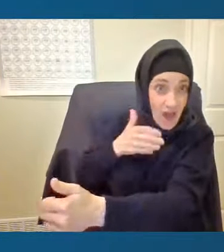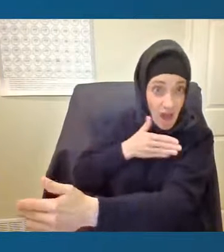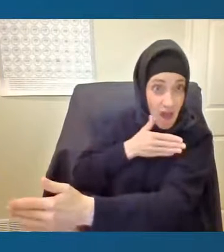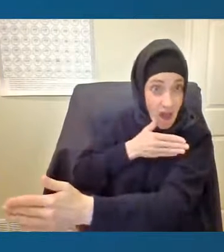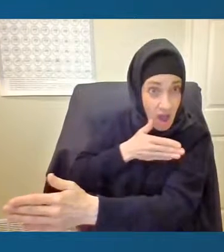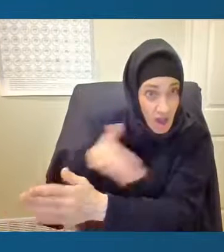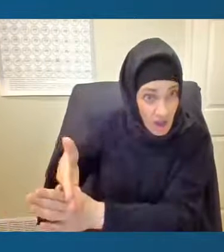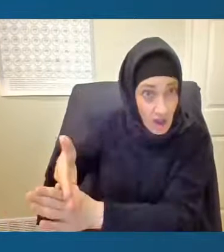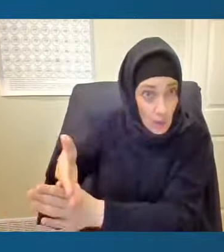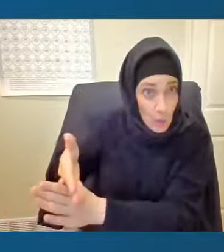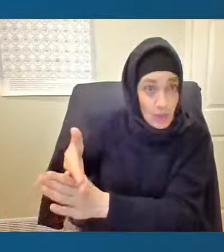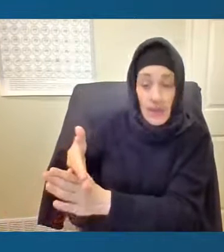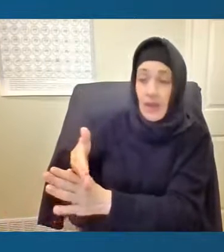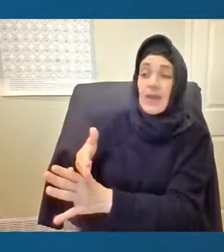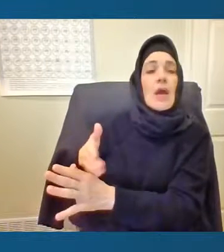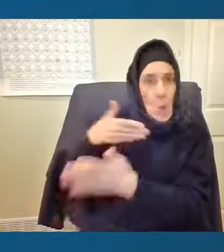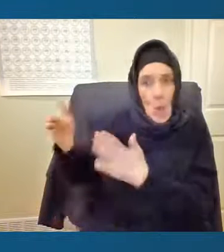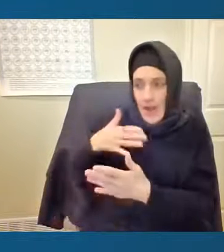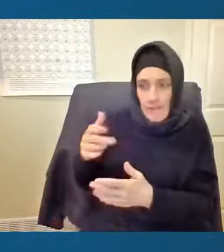okay. So